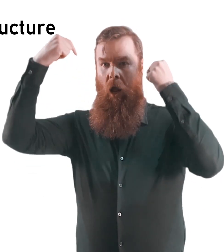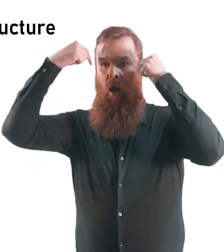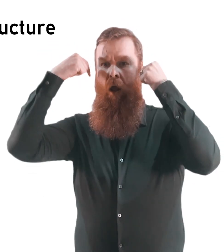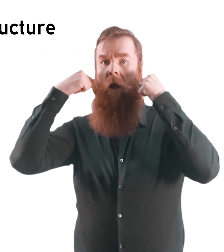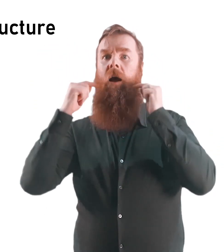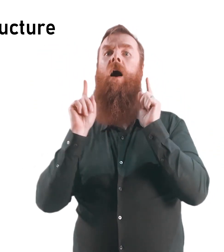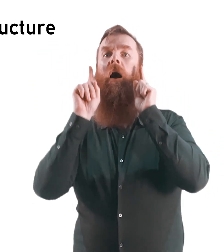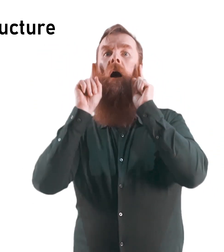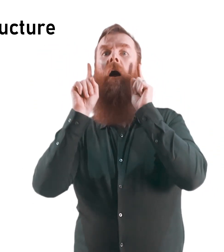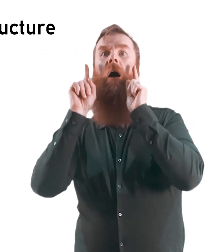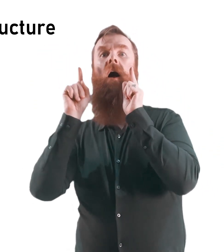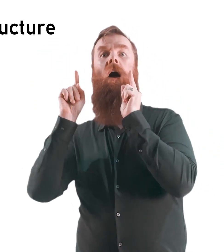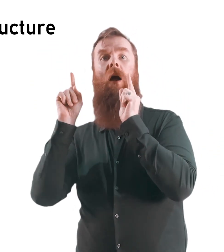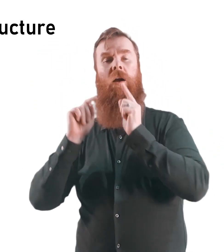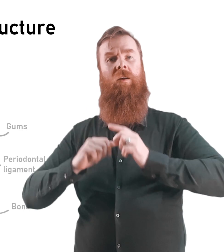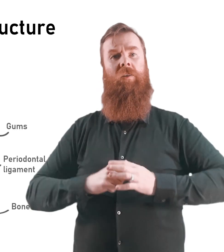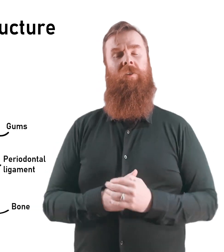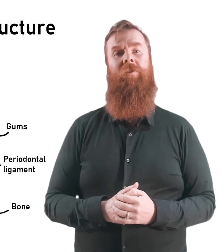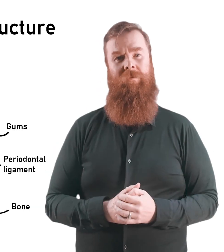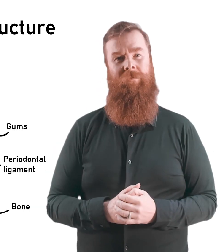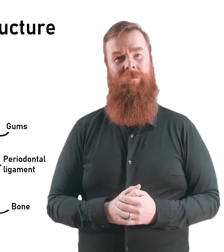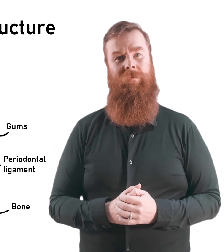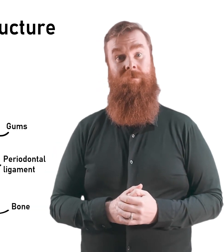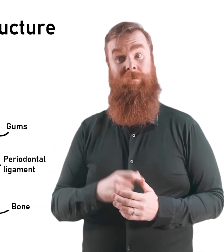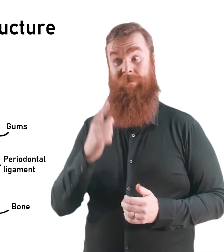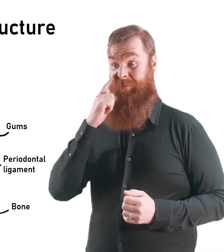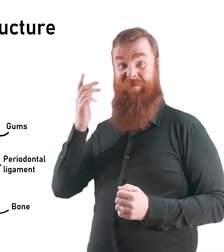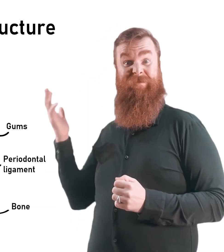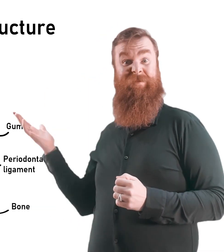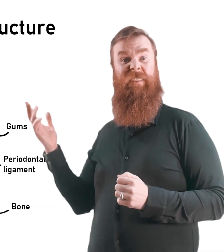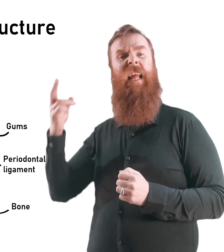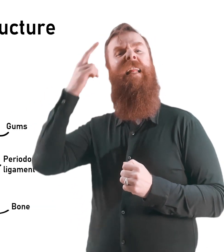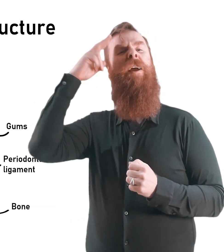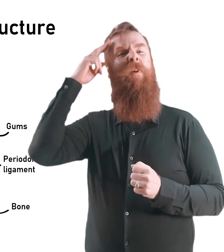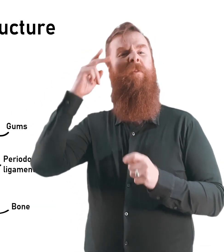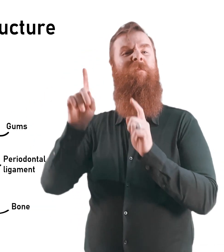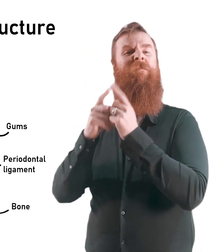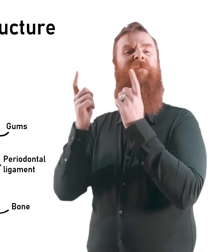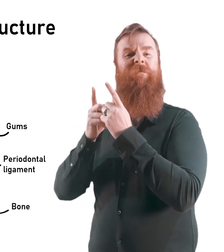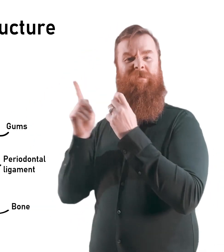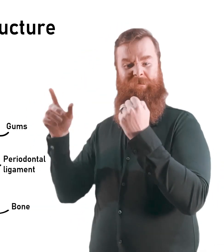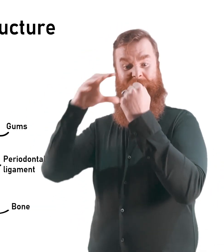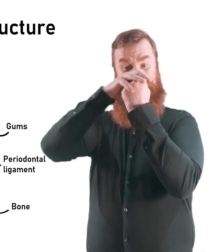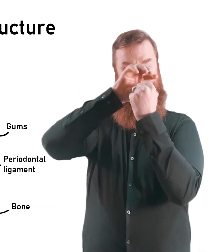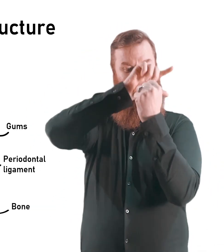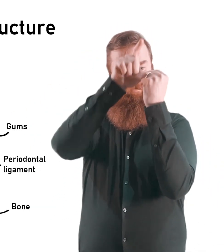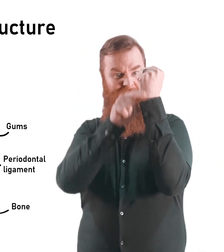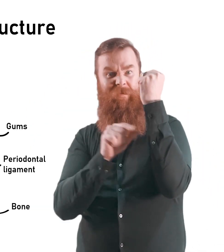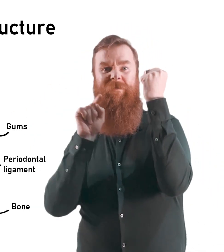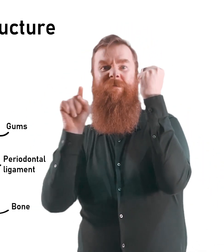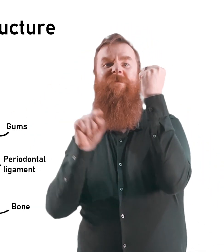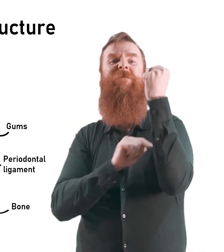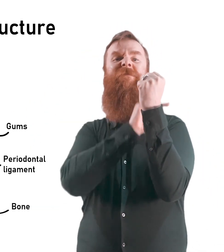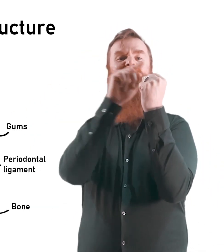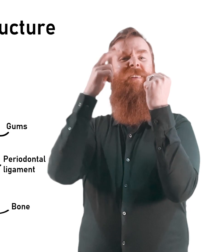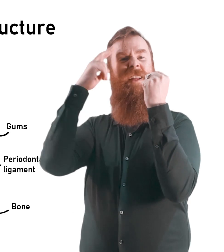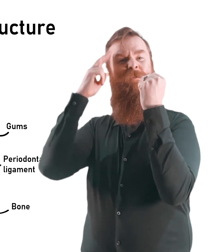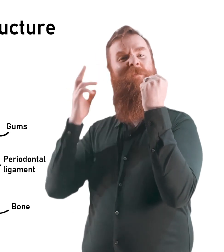Teeth have two main layers called enamel and dentine. Enamel is the white, hard outside layer